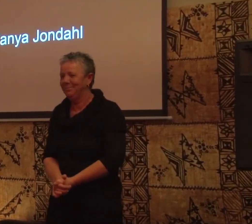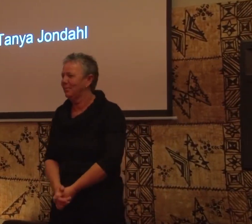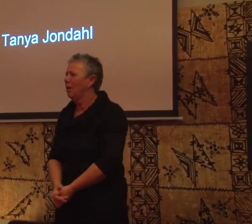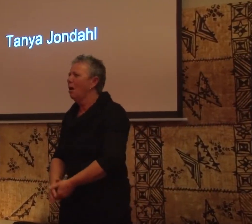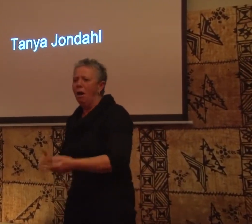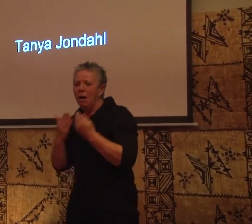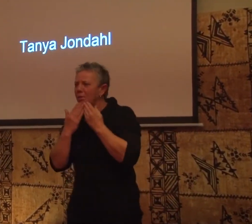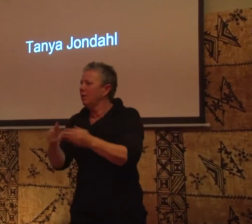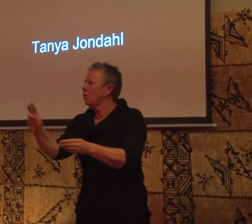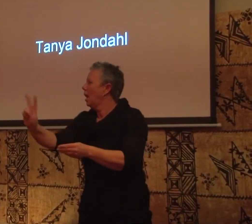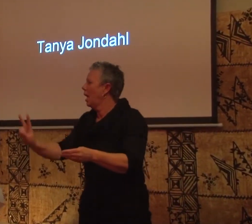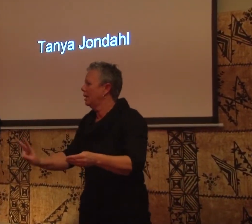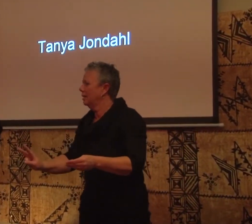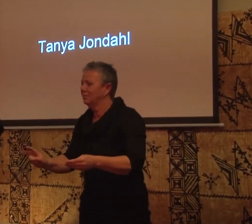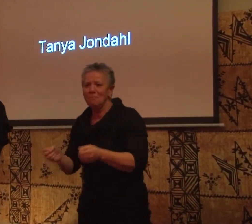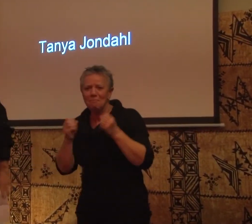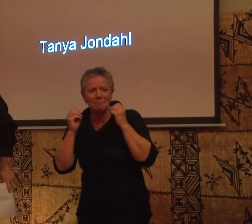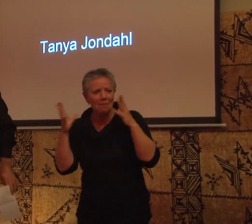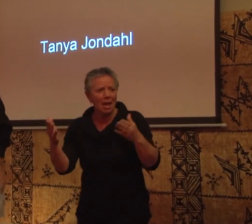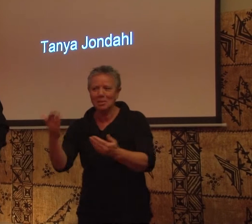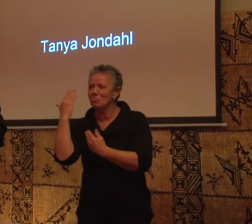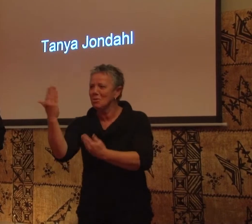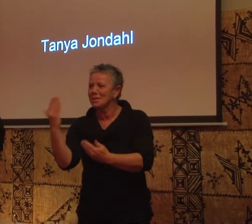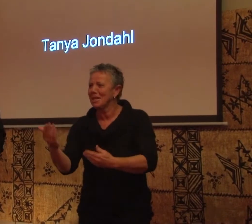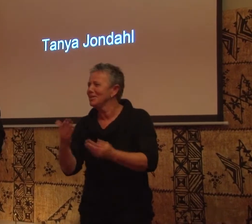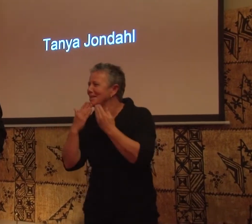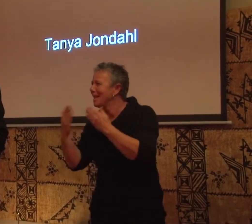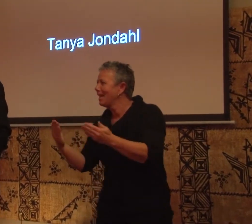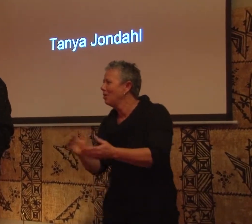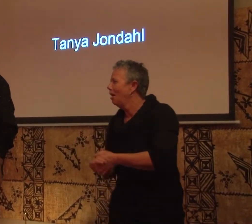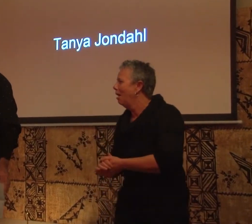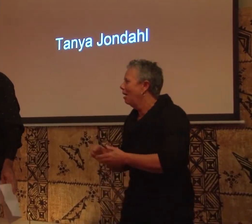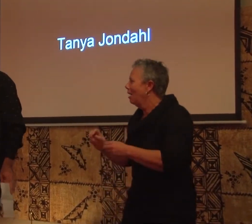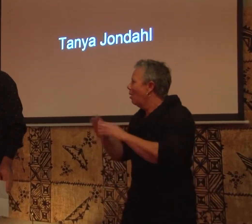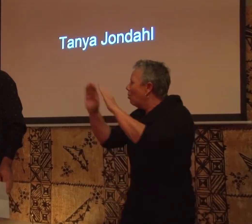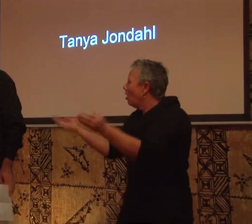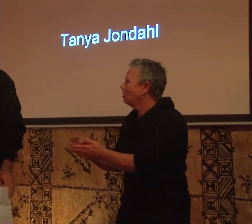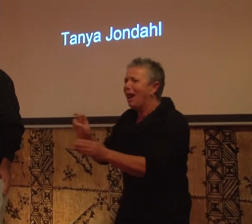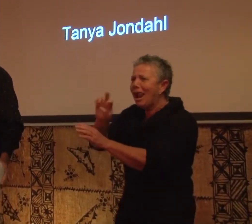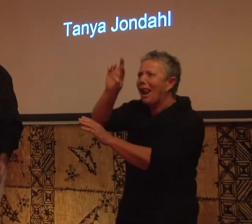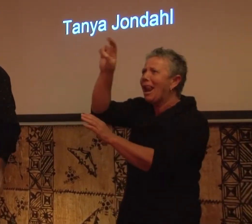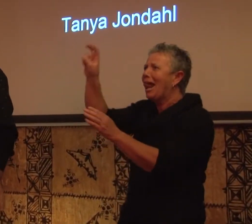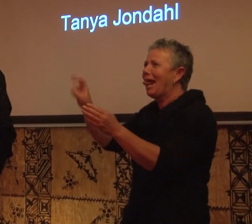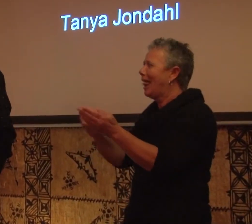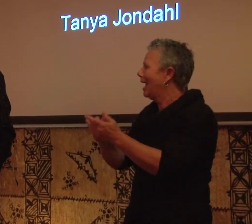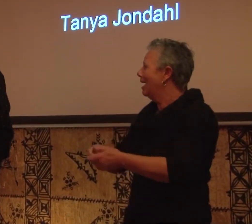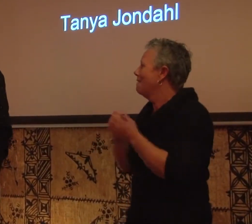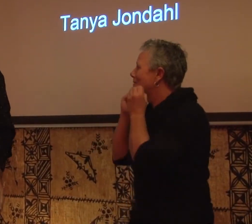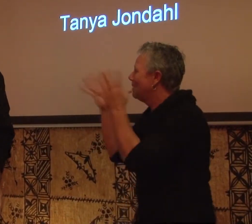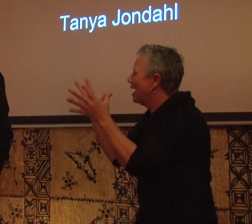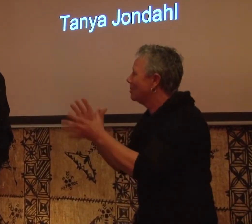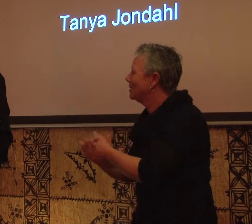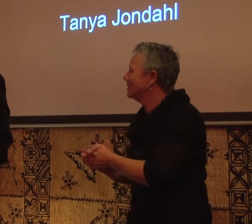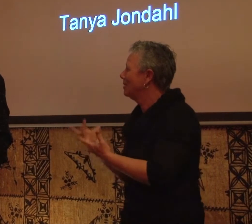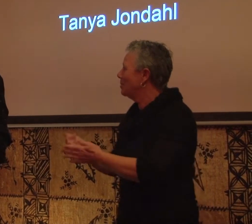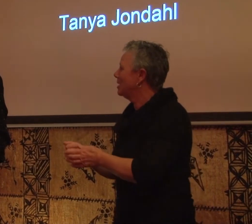Thanks very much, Alana. That was wonderful. I mean, some great trips you've been on, and I'm thinking being deaf hasn't held